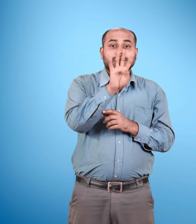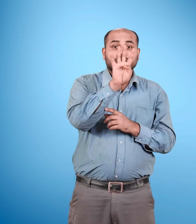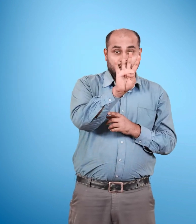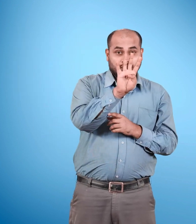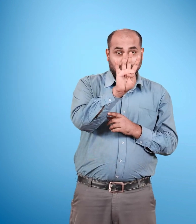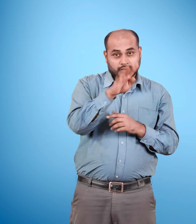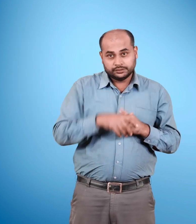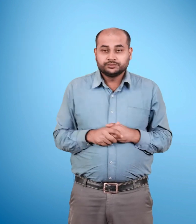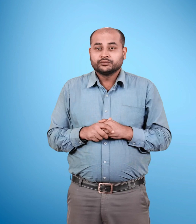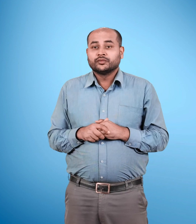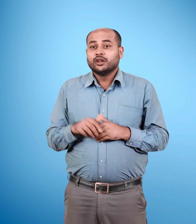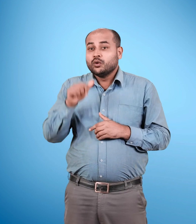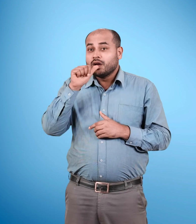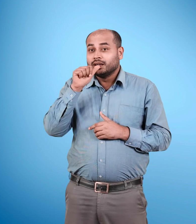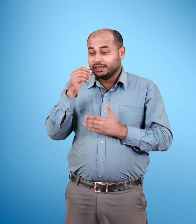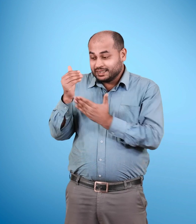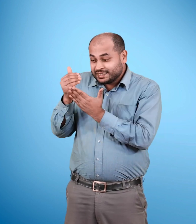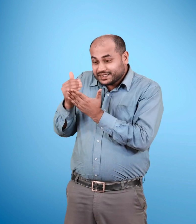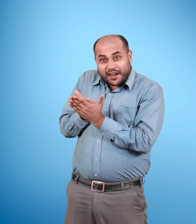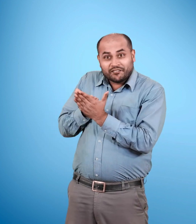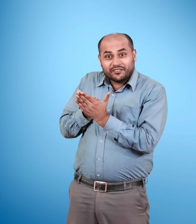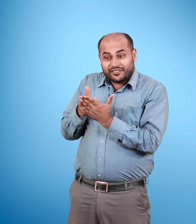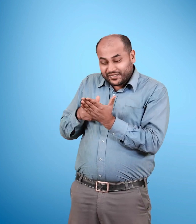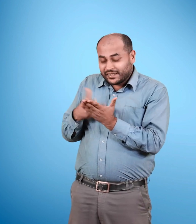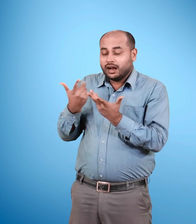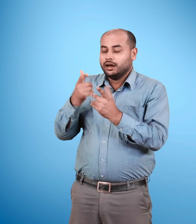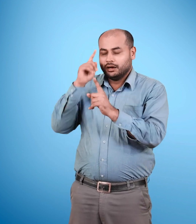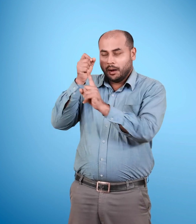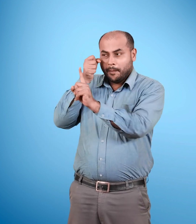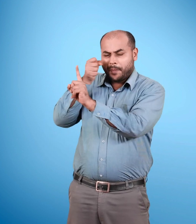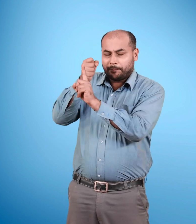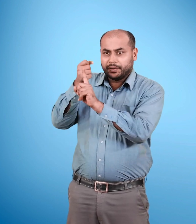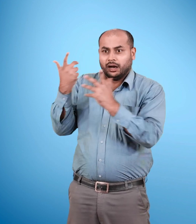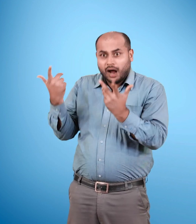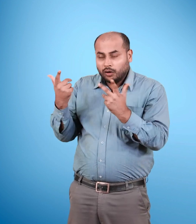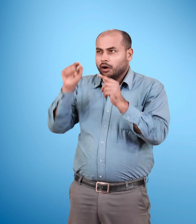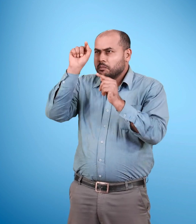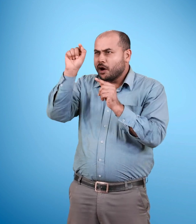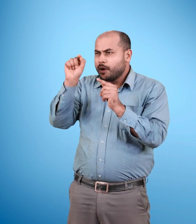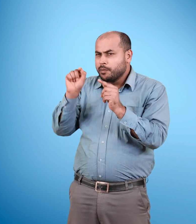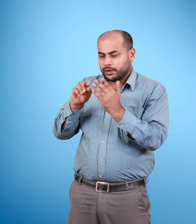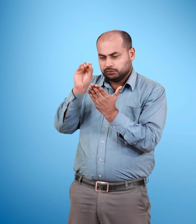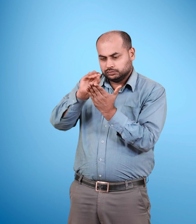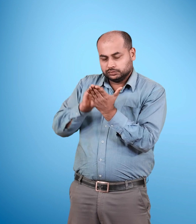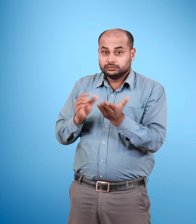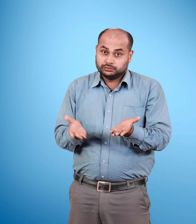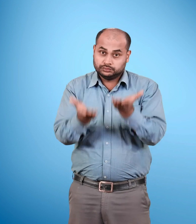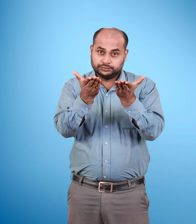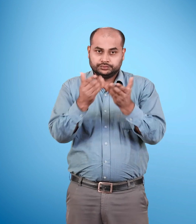4. Write a few slogans of your own on the topic Save Water.